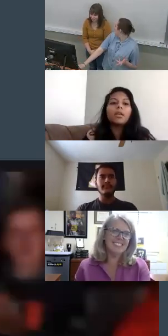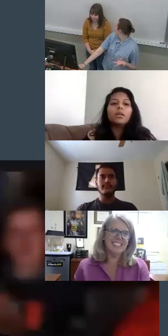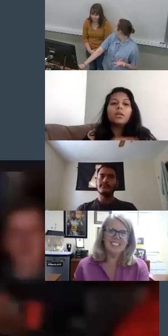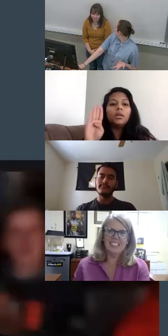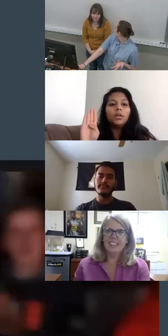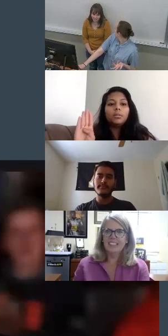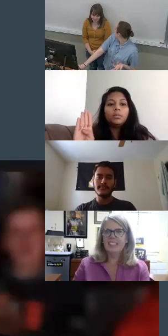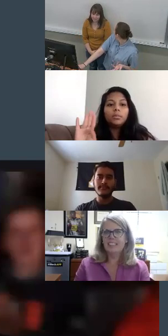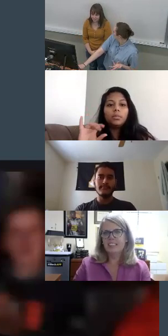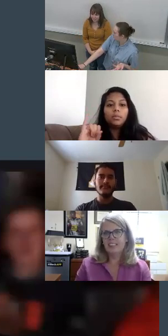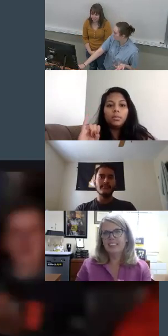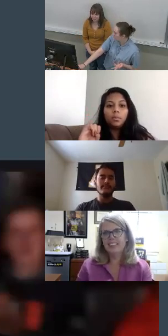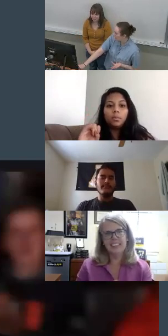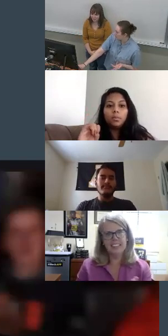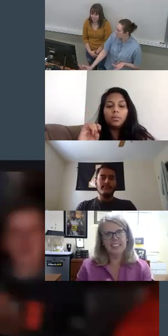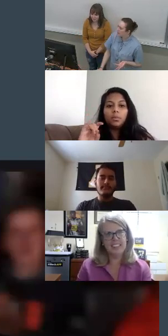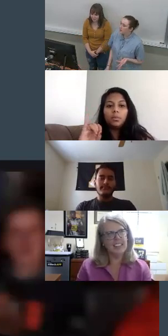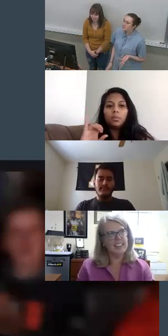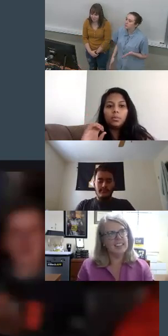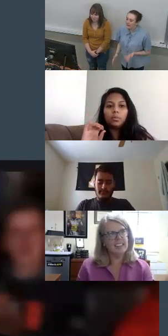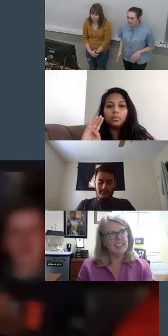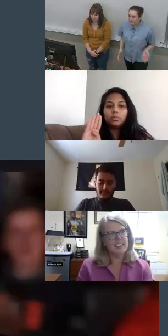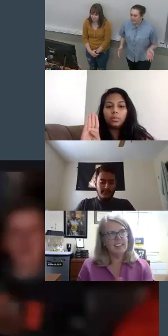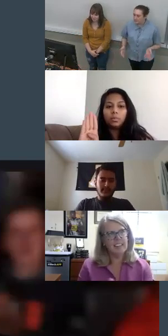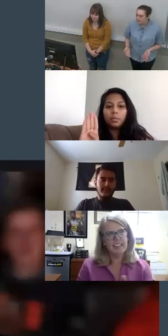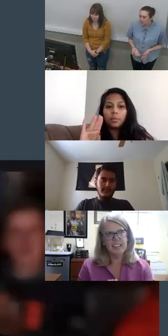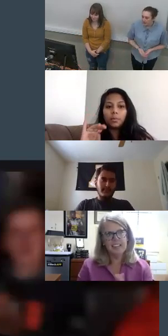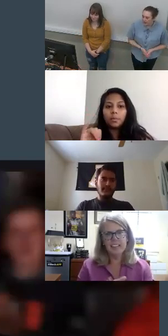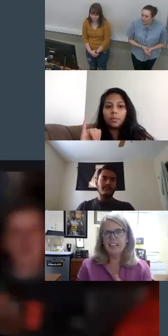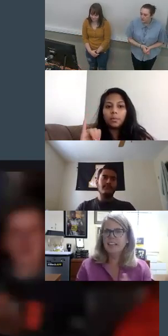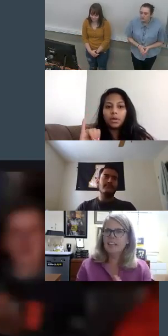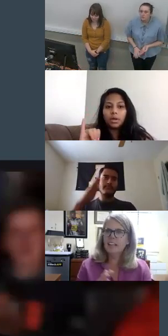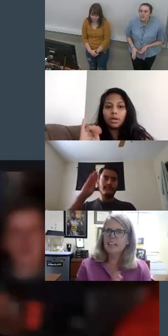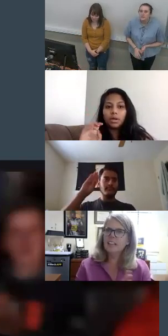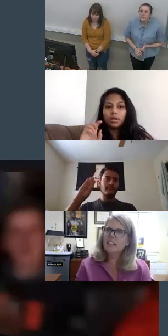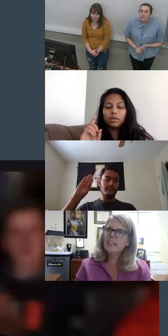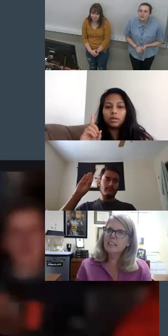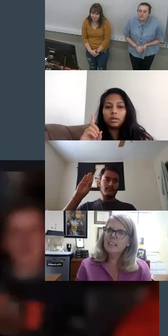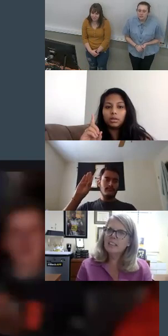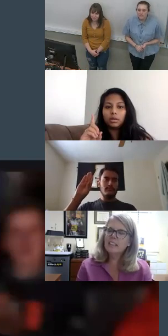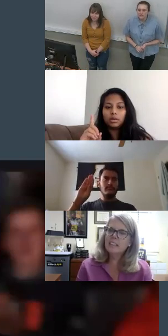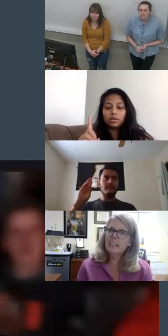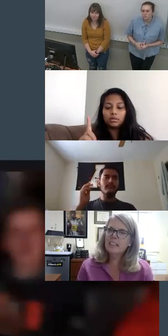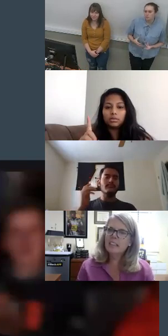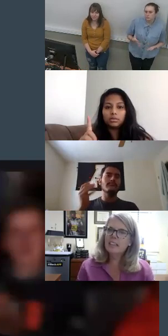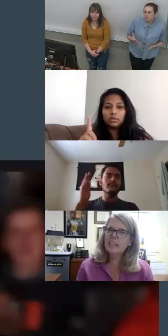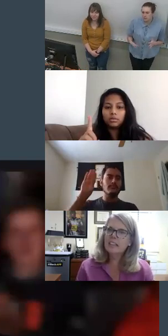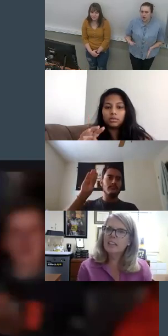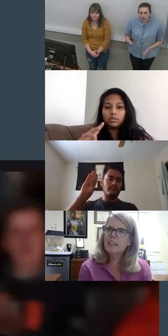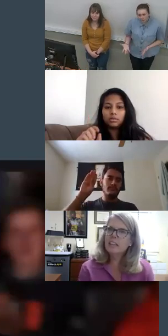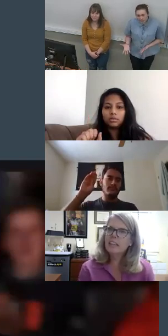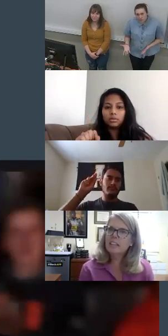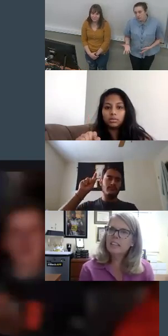year for it to become it takes a an actual sign. So Biden does not have a direct sign that